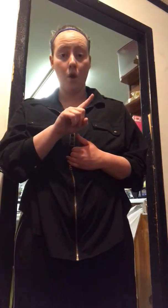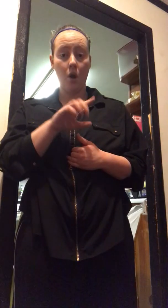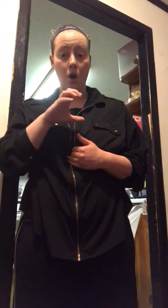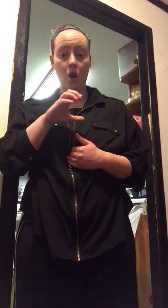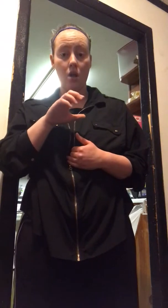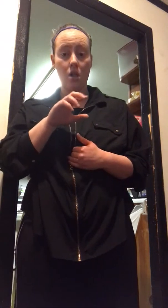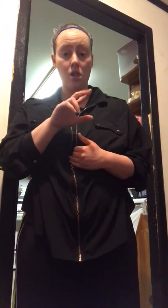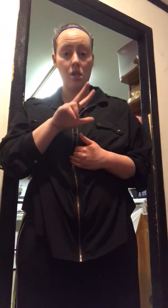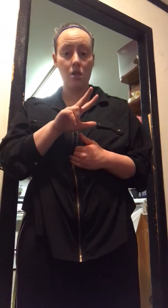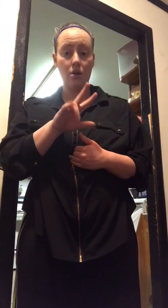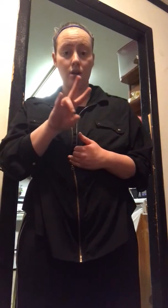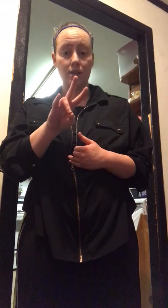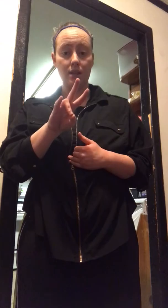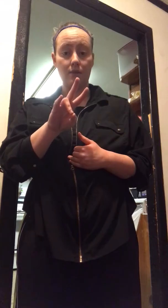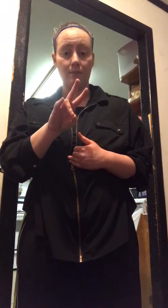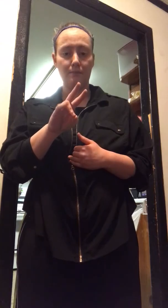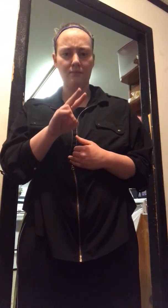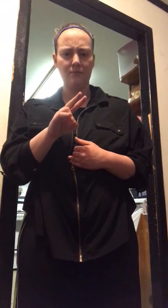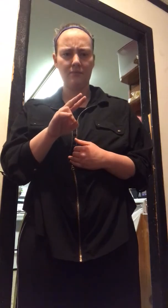How do you tell?